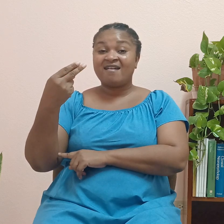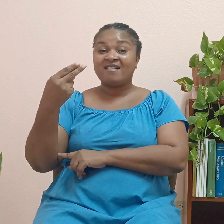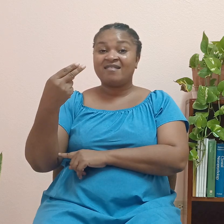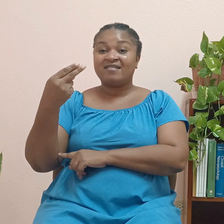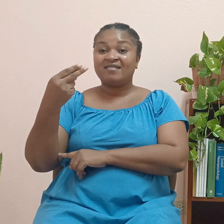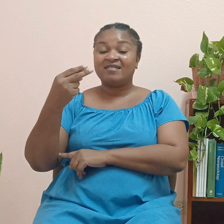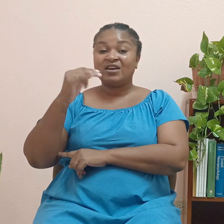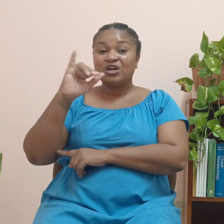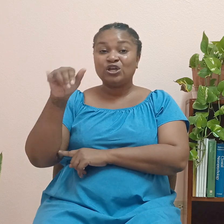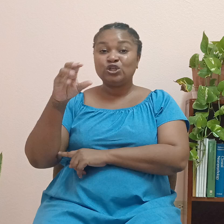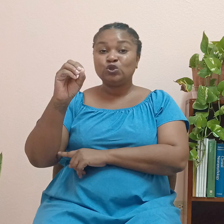Jonah,